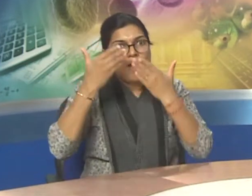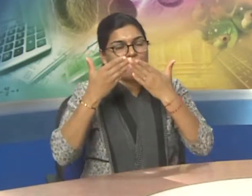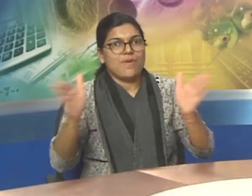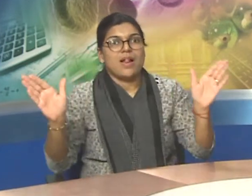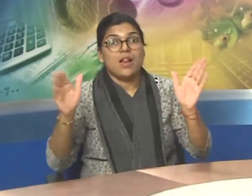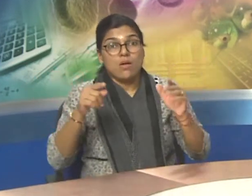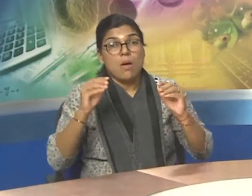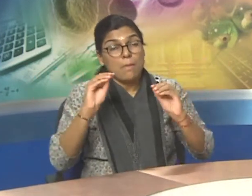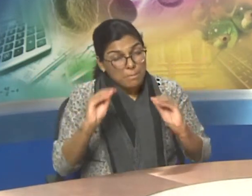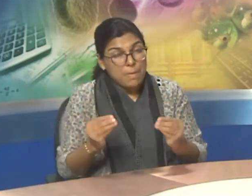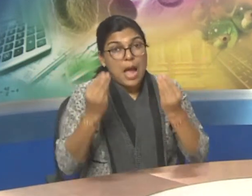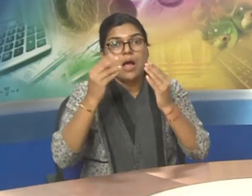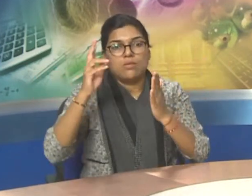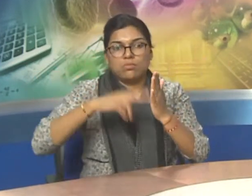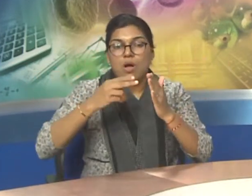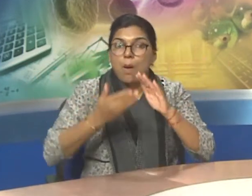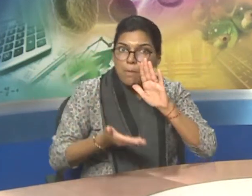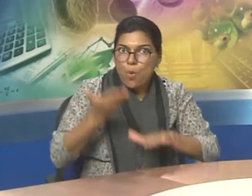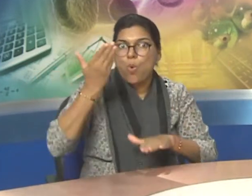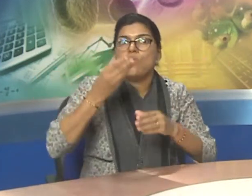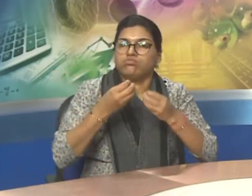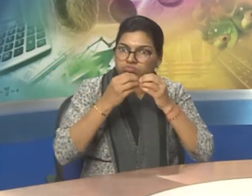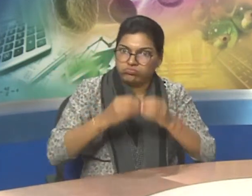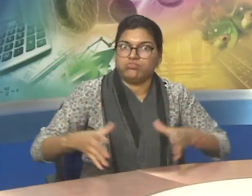interest. So libraries